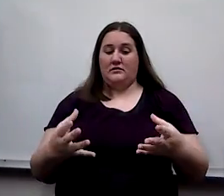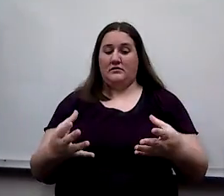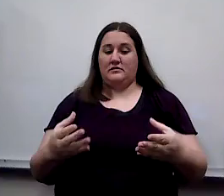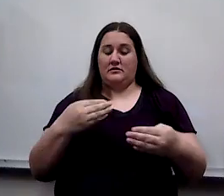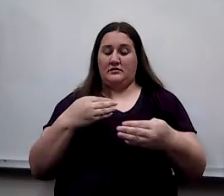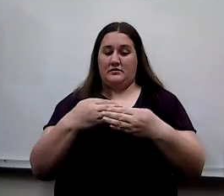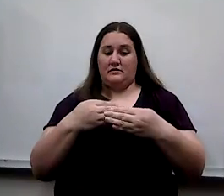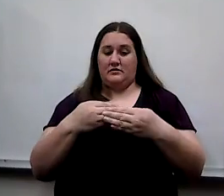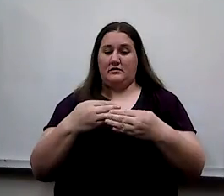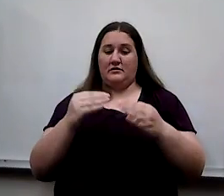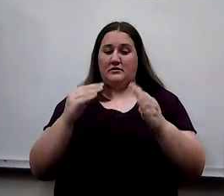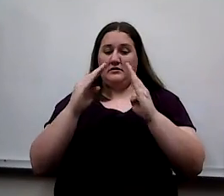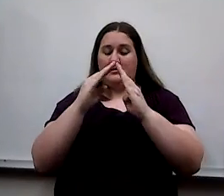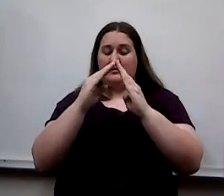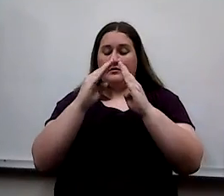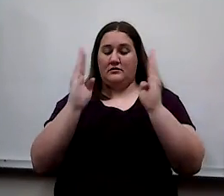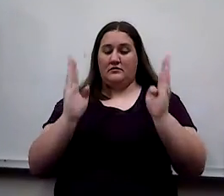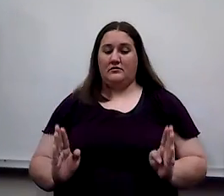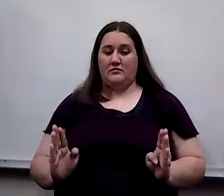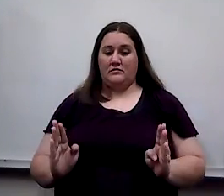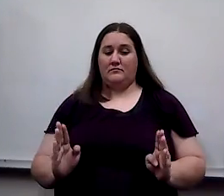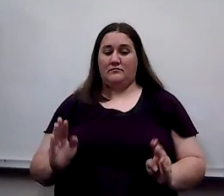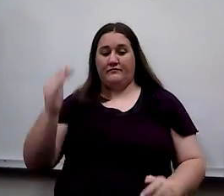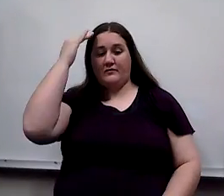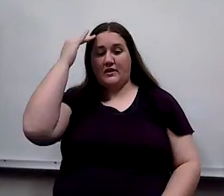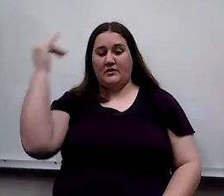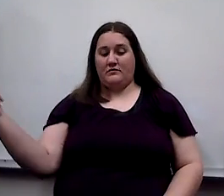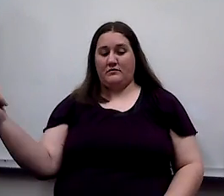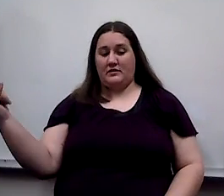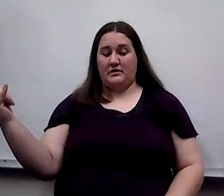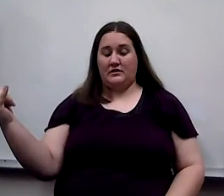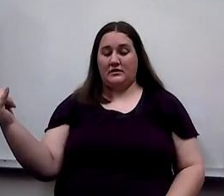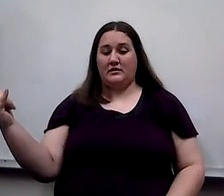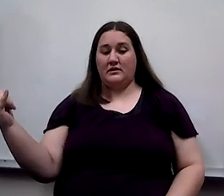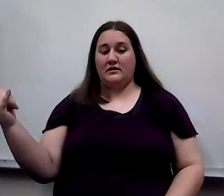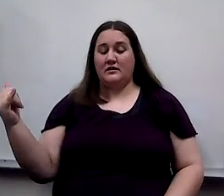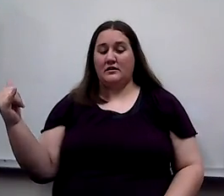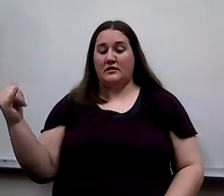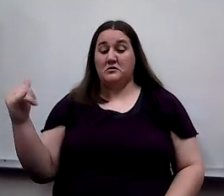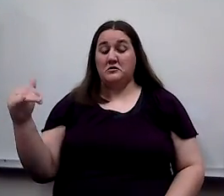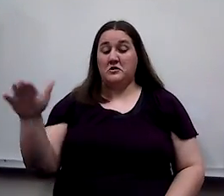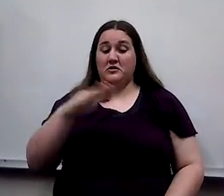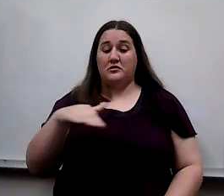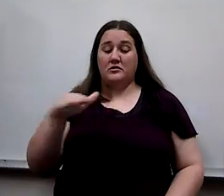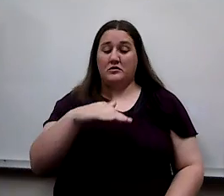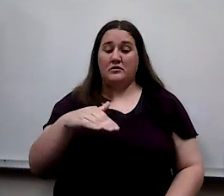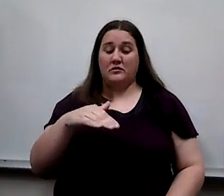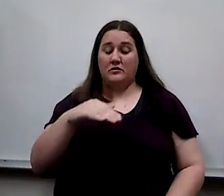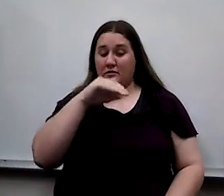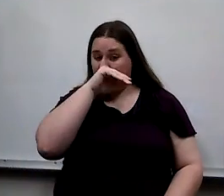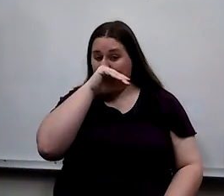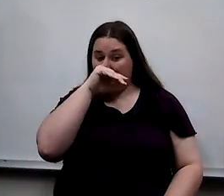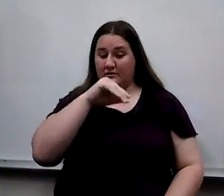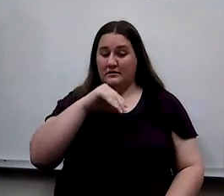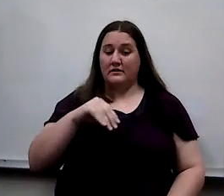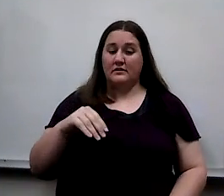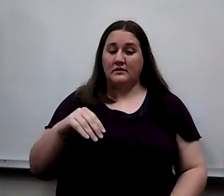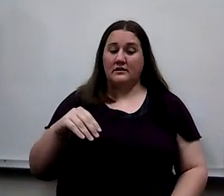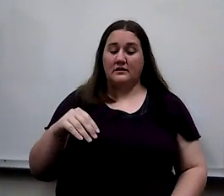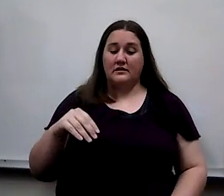2 reasons. Those sold at local shops are more likely to be acclimated to the weather in your area.